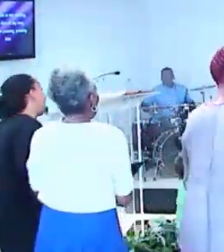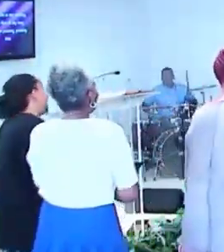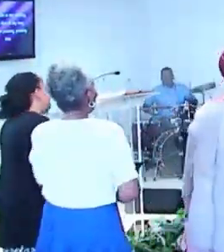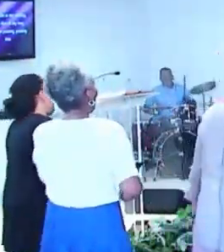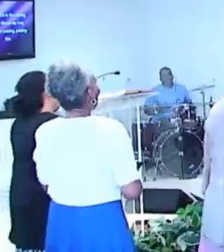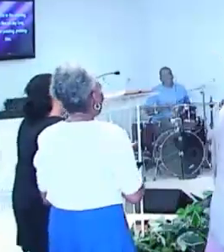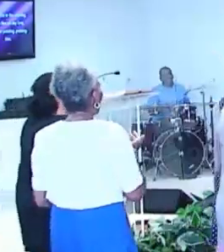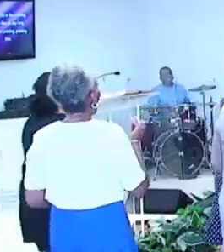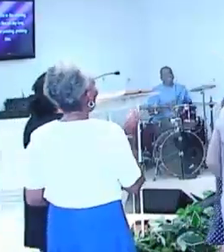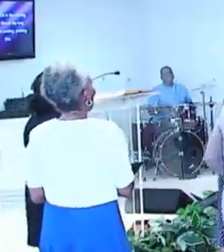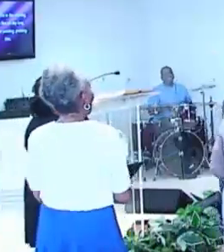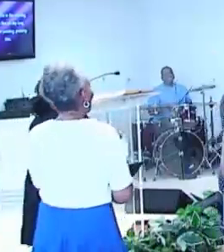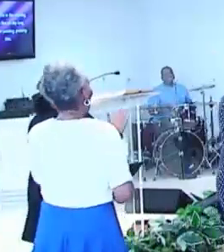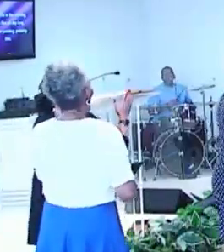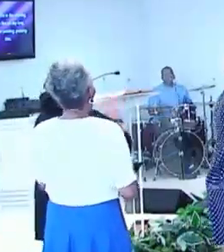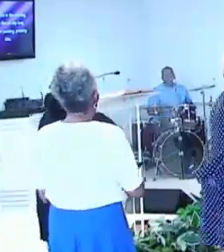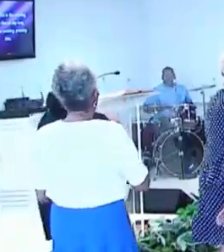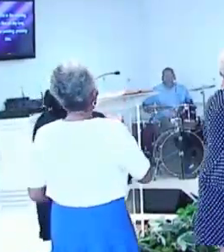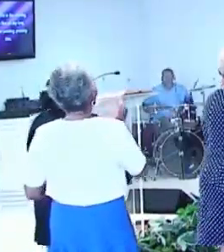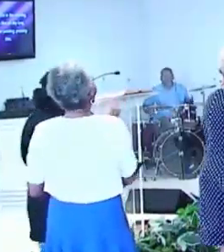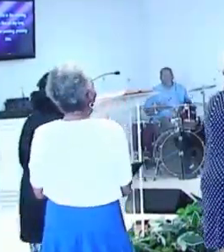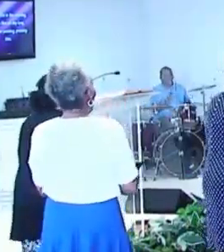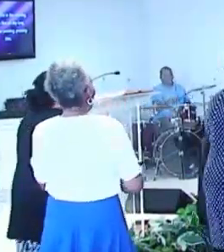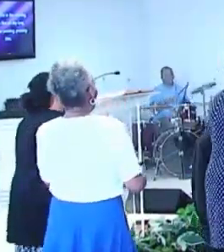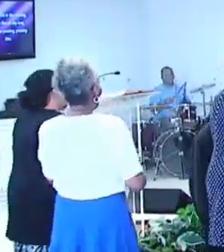Shout it all day long.